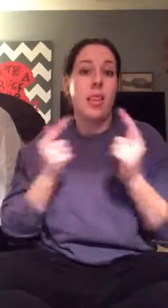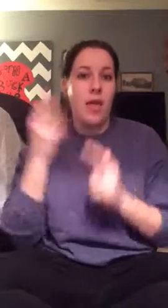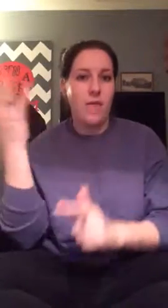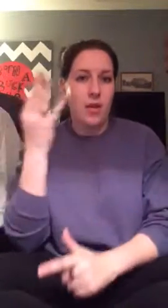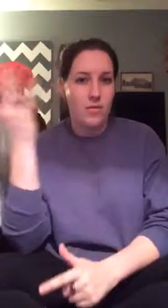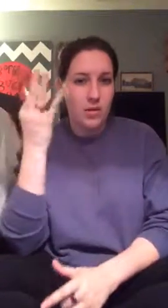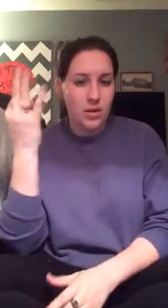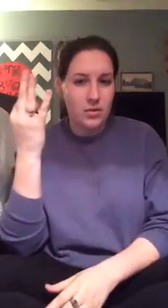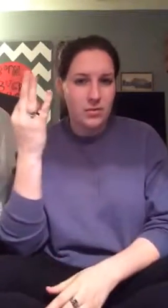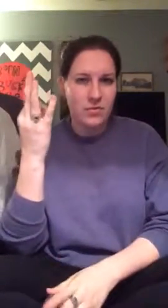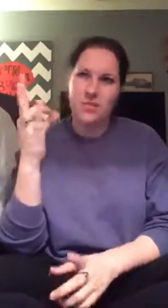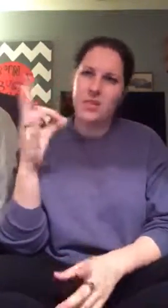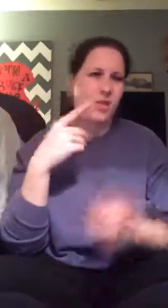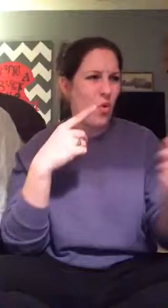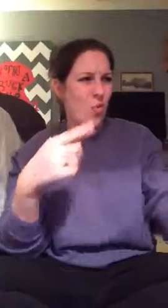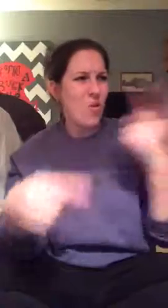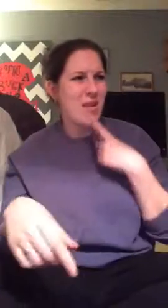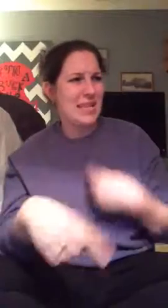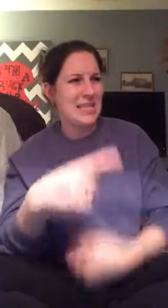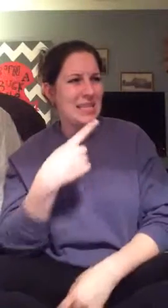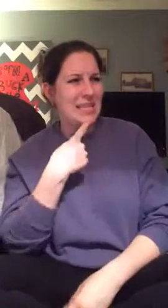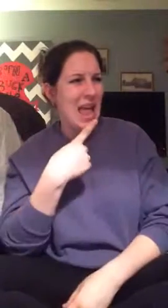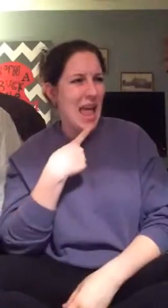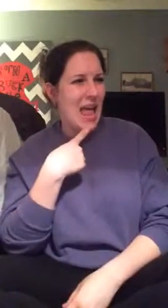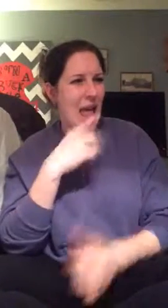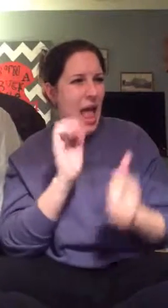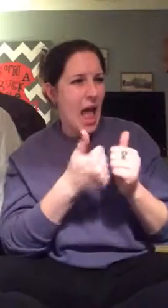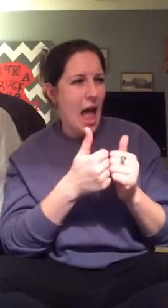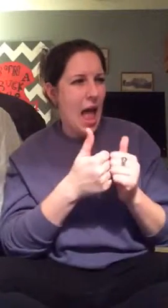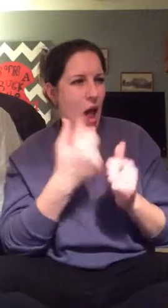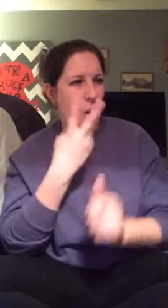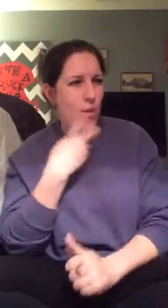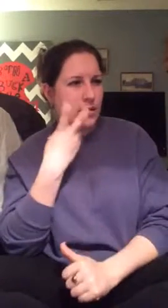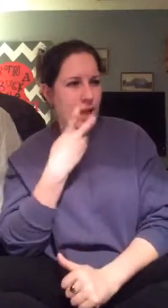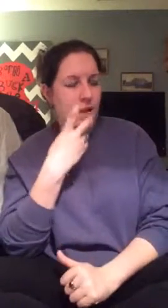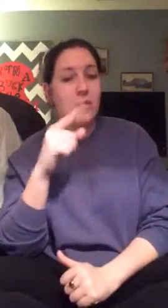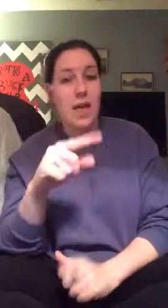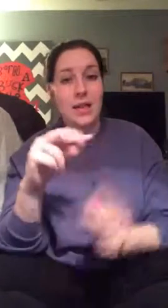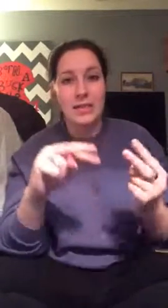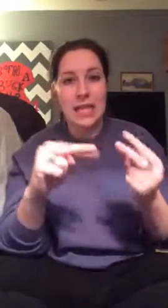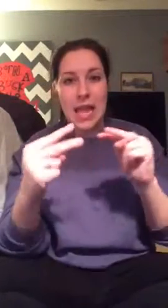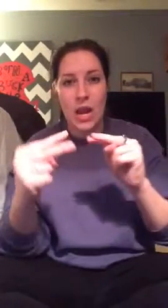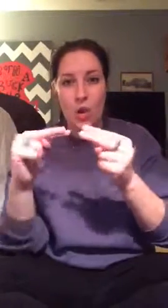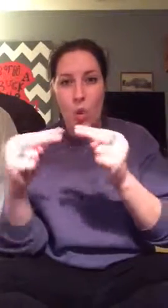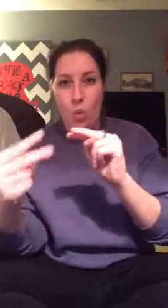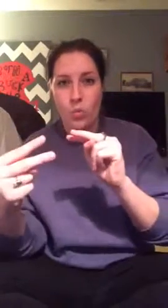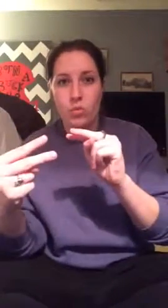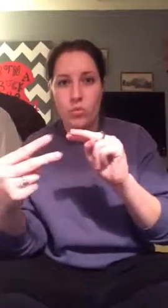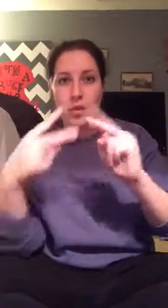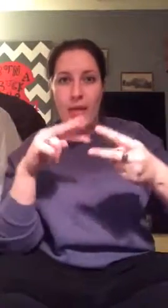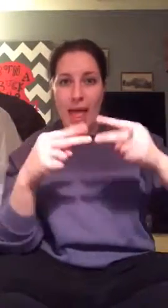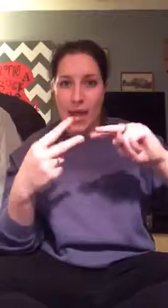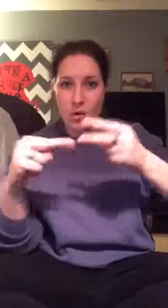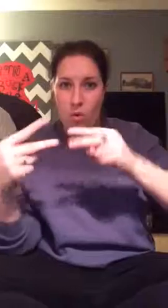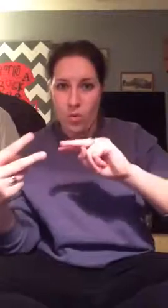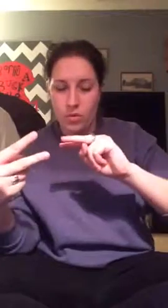C'est la vie, what's the last sound? So there, you're encoding and you're struggling with the decoding process because some of the sounds might not be in your